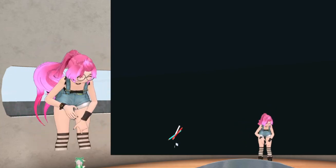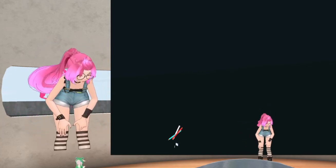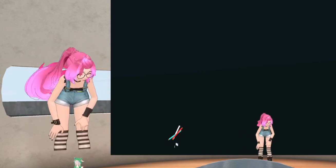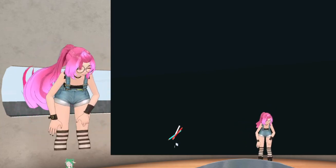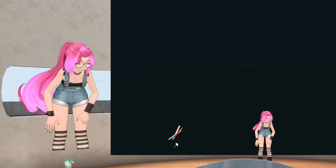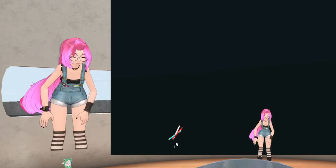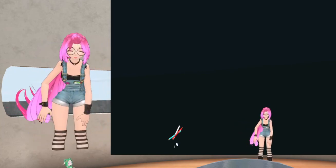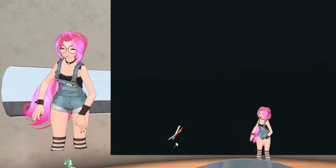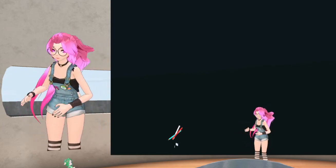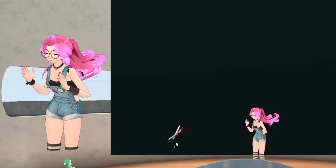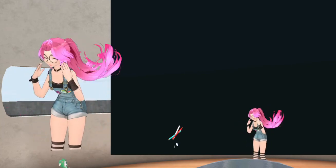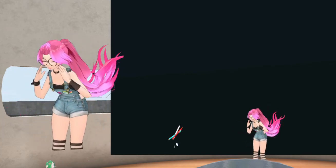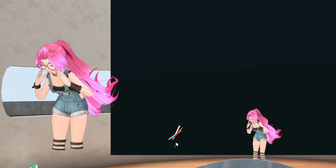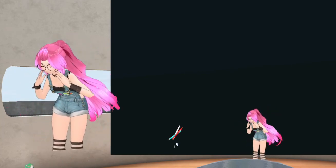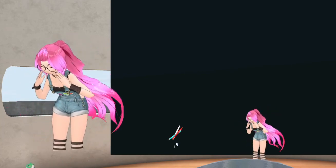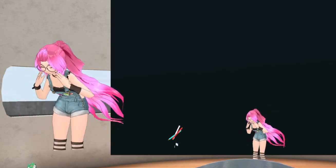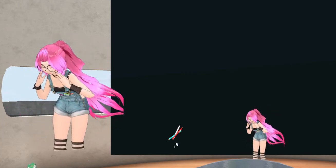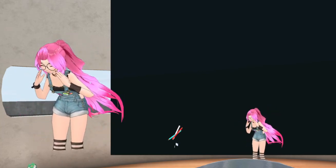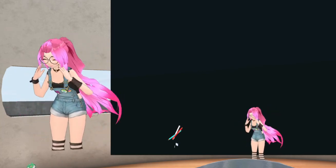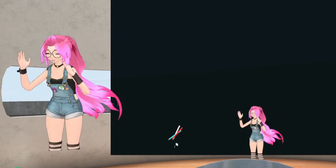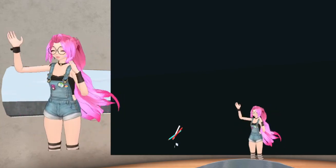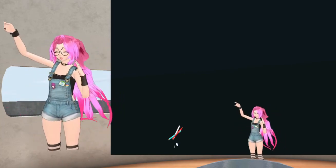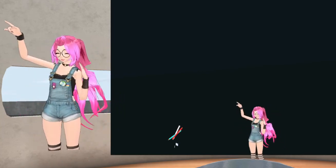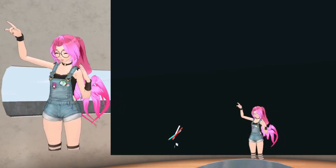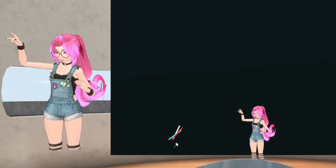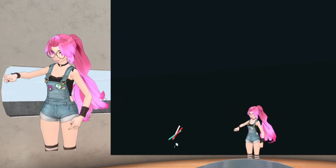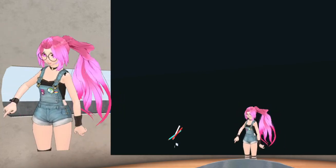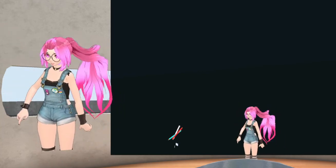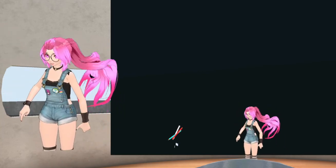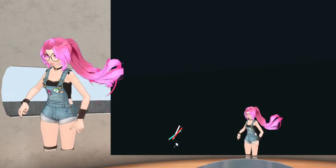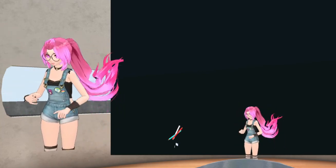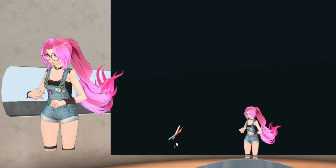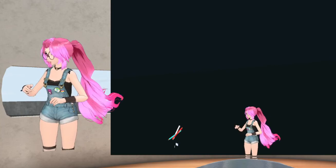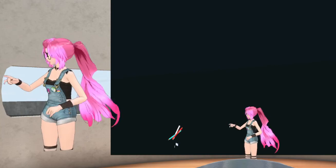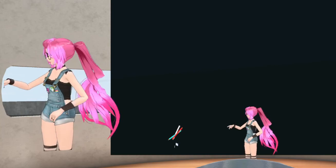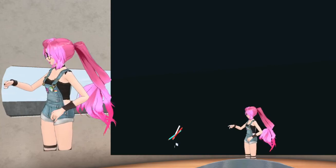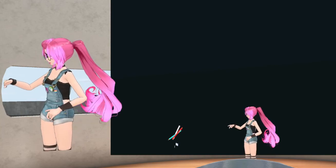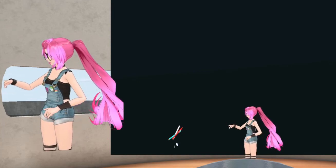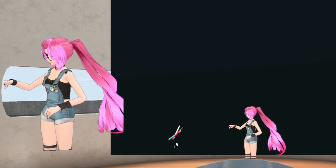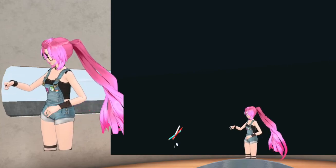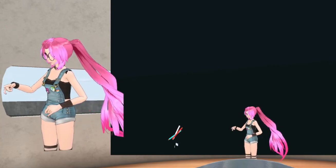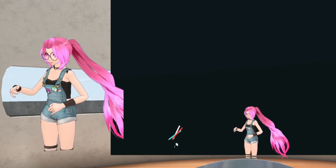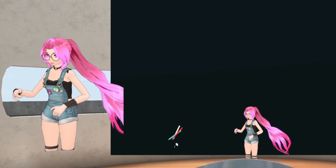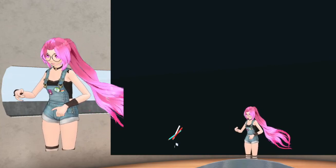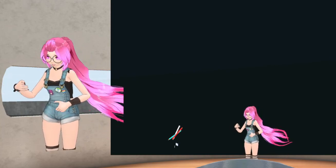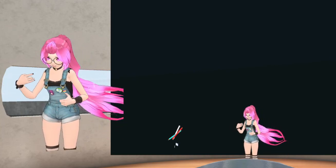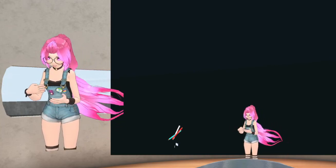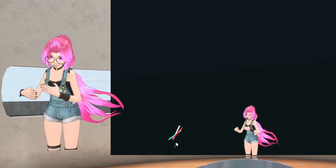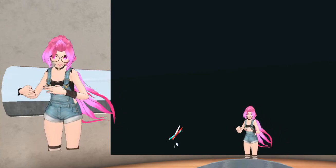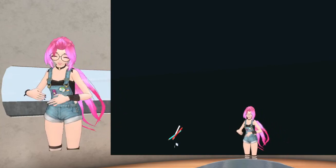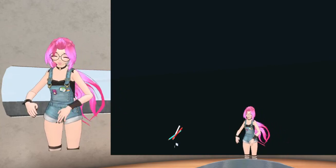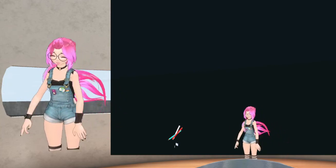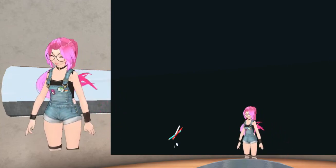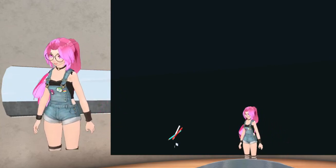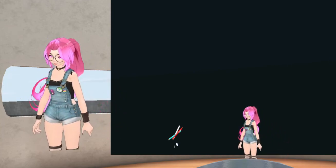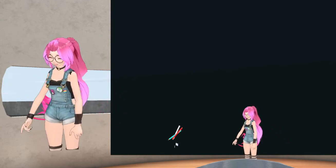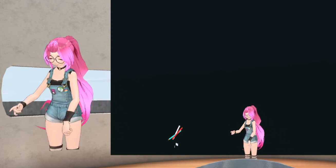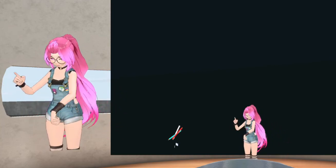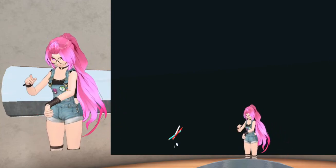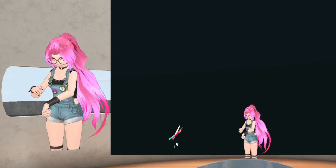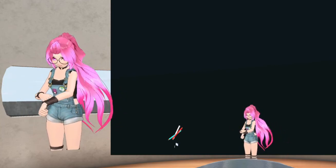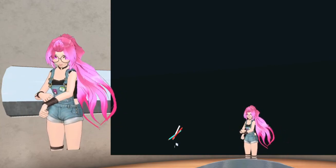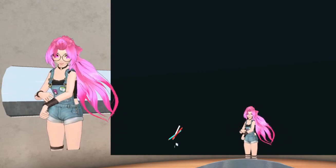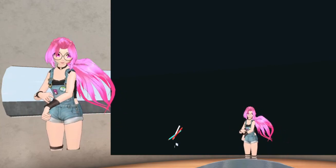What would you say about tattoos? Tattoos! Guess what? Sorry, and then I'll answer your question, Penguin. Tattoos like the easiest sign in the world. Guess what it